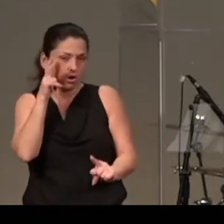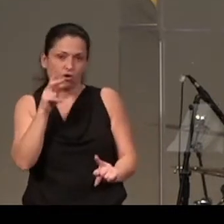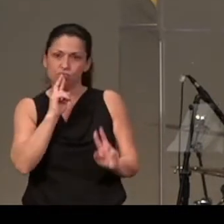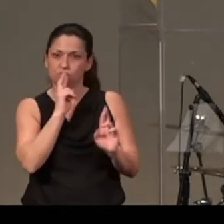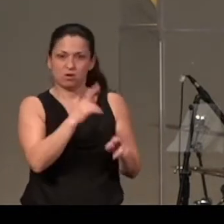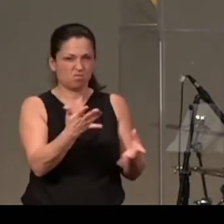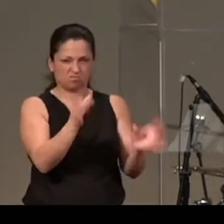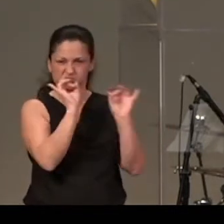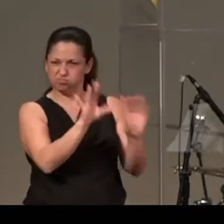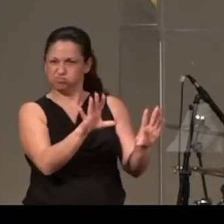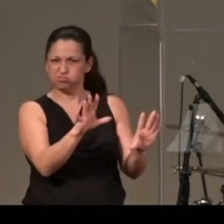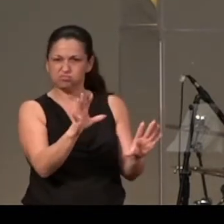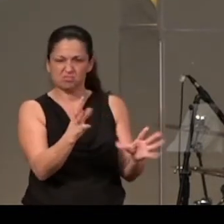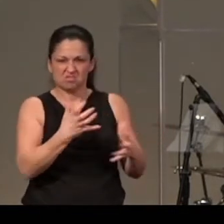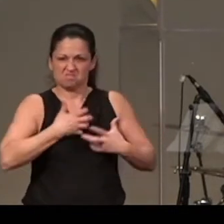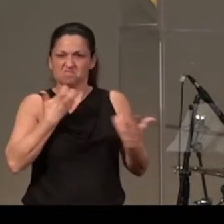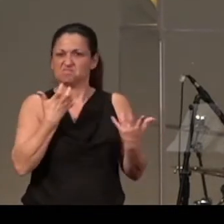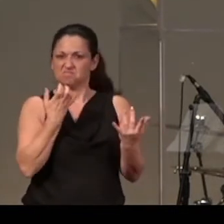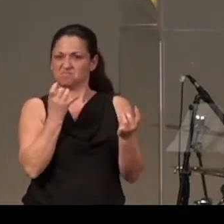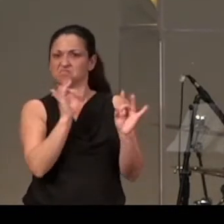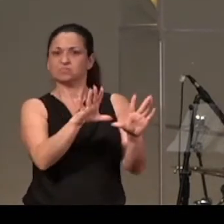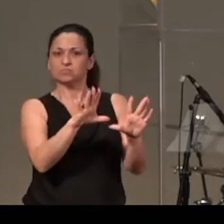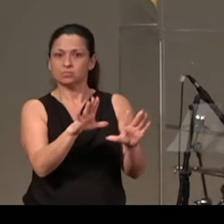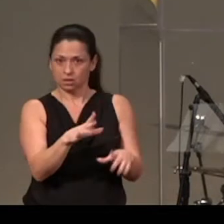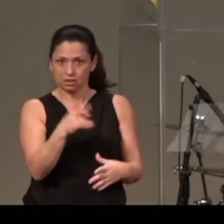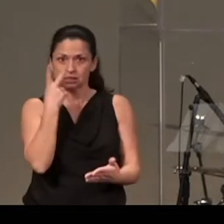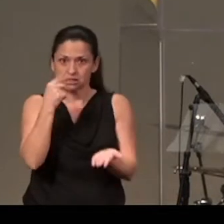hostility. Don't we see that in verse 59?